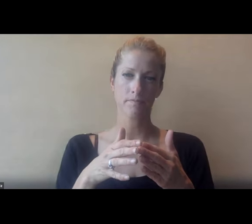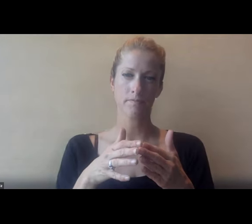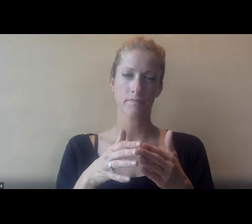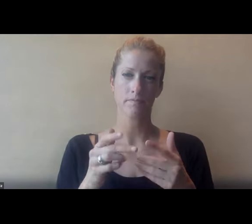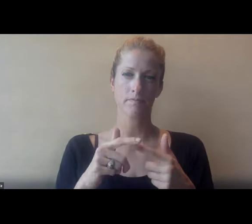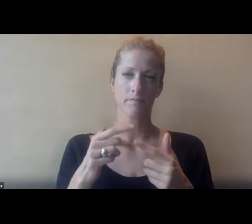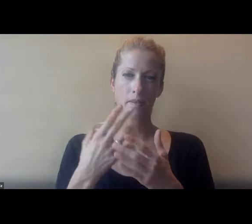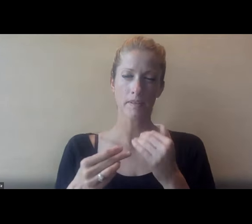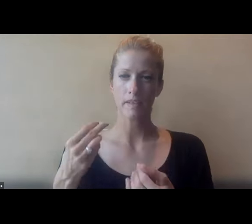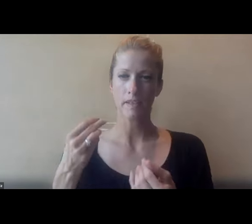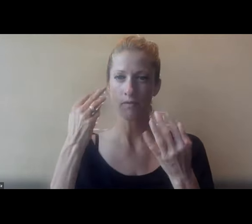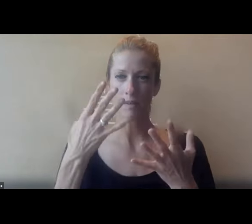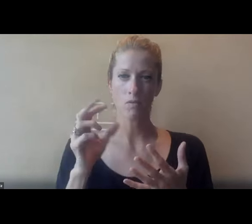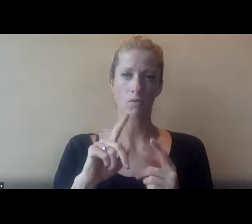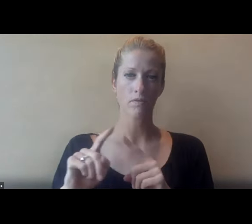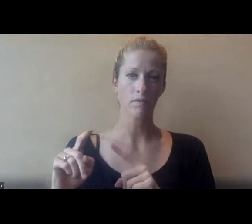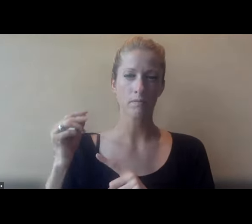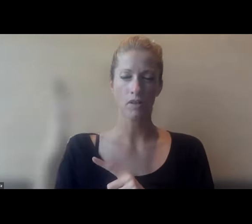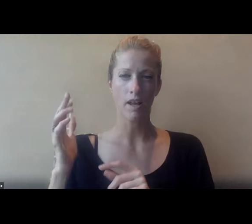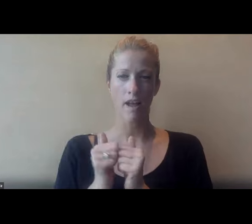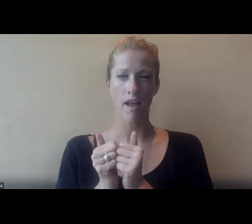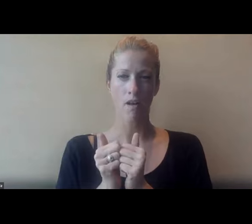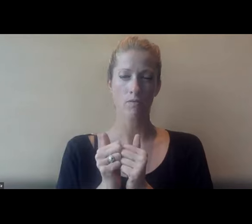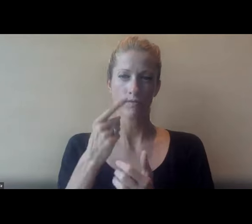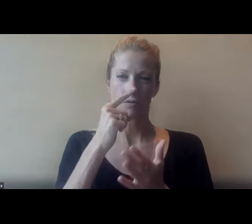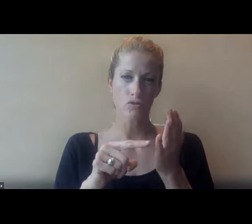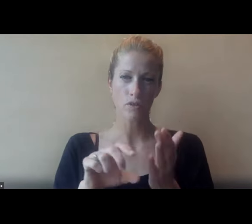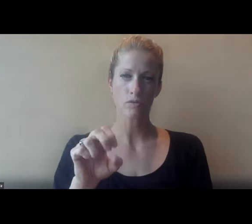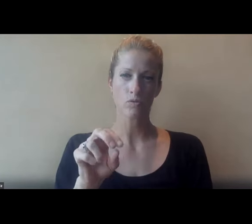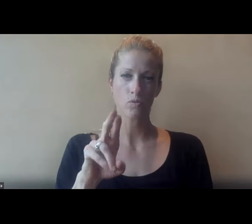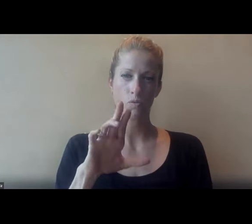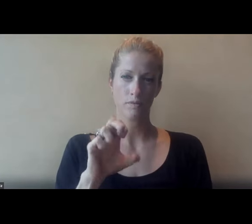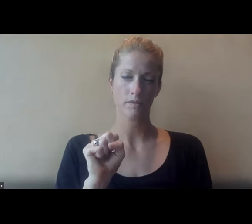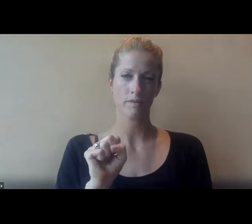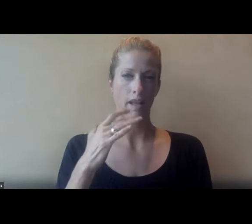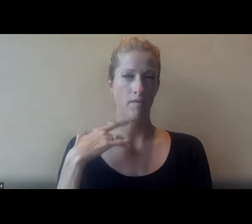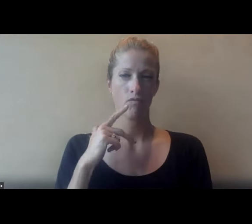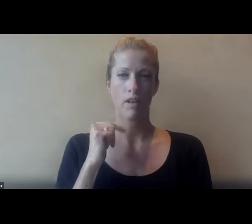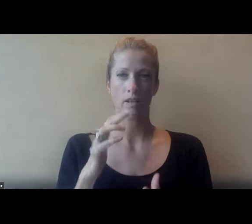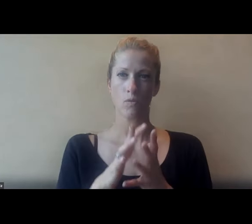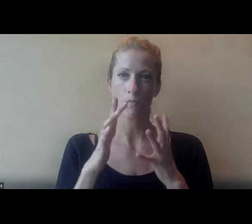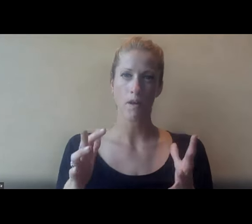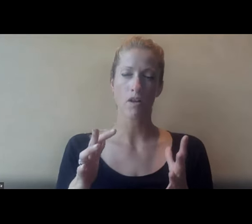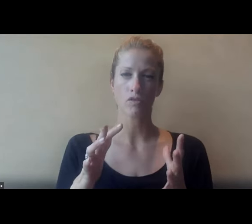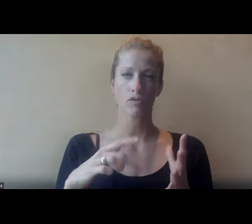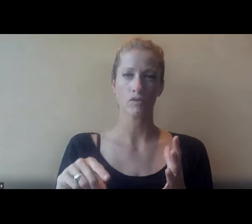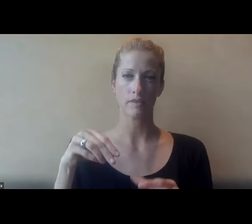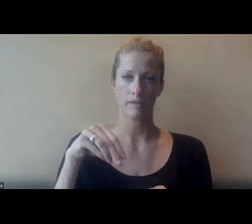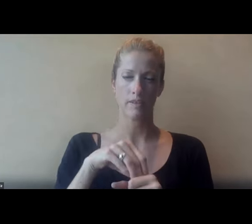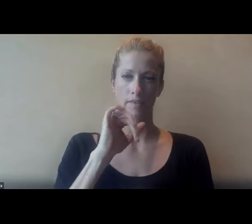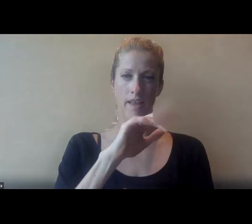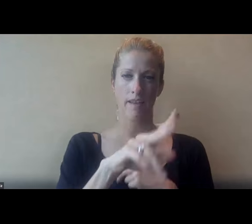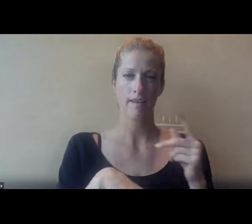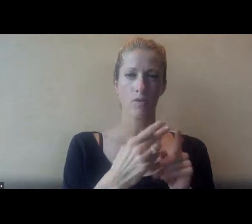misinformation and disinformation and how to check sources, because there is so much of that virulent communications